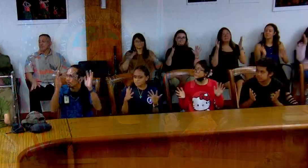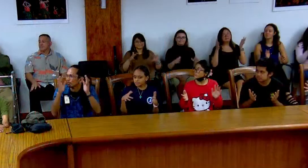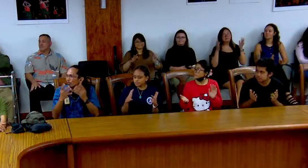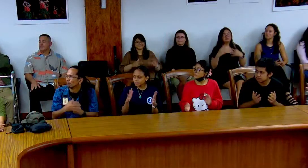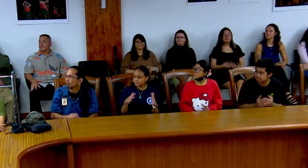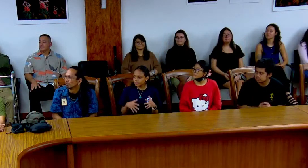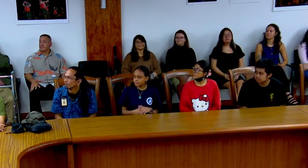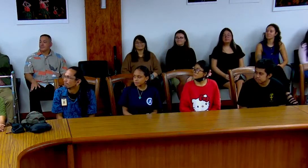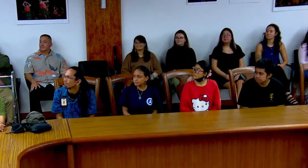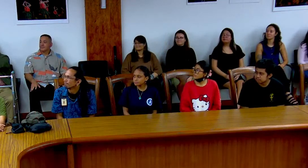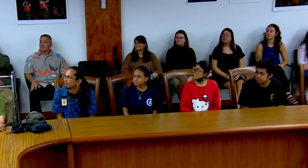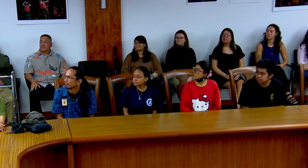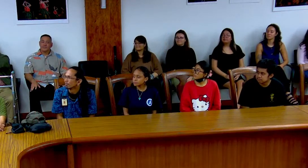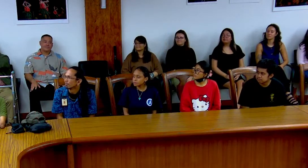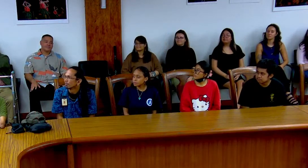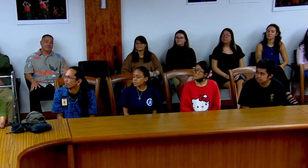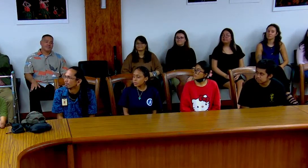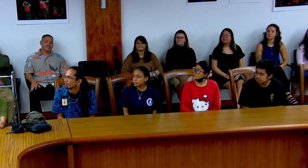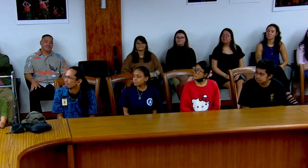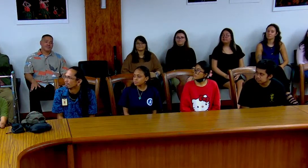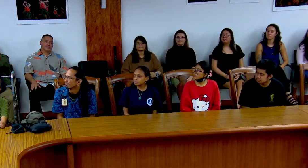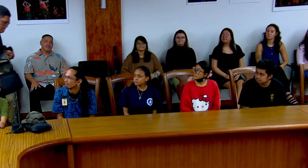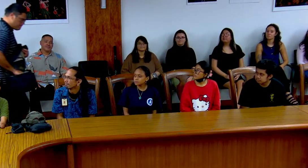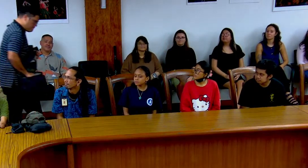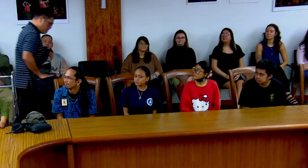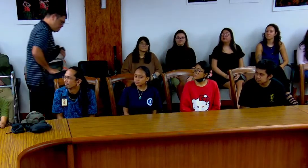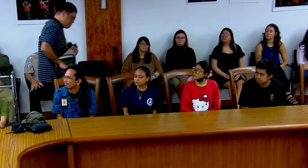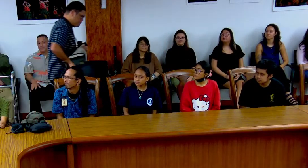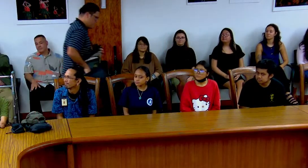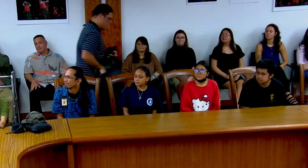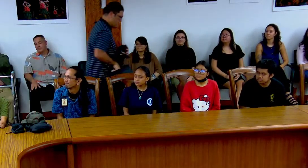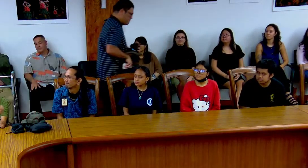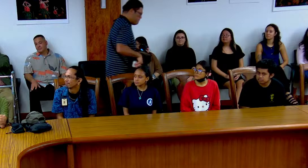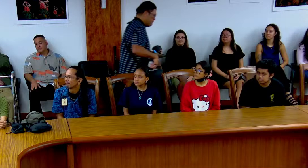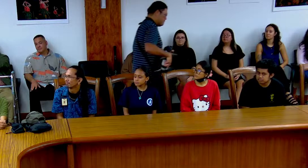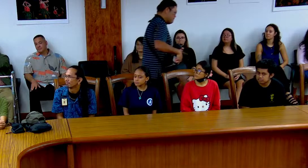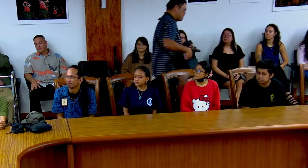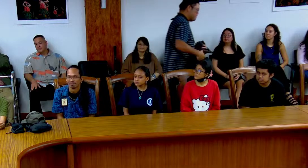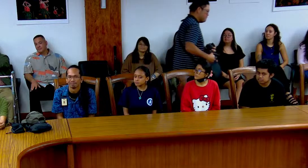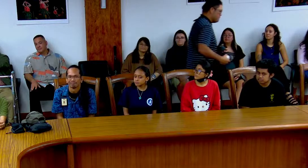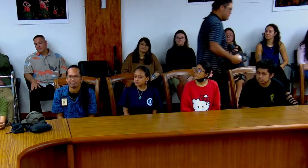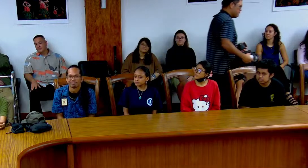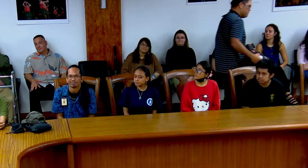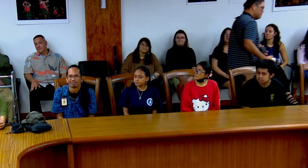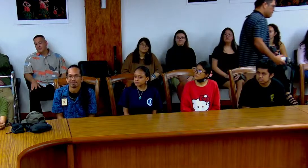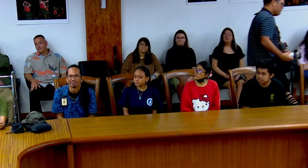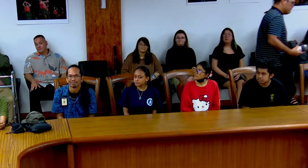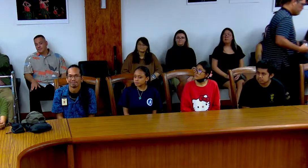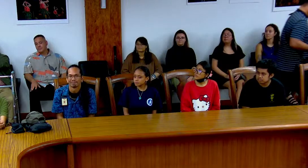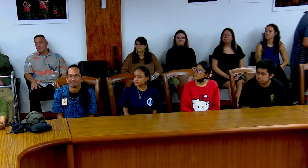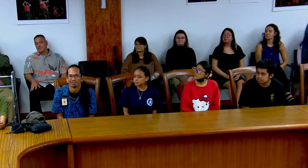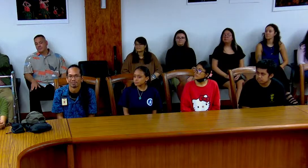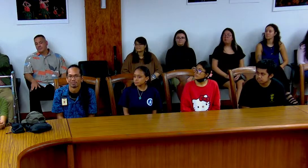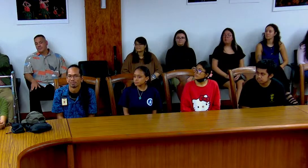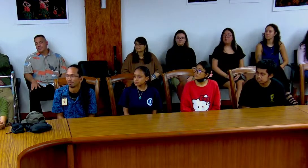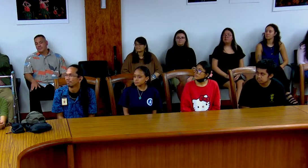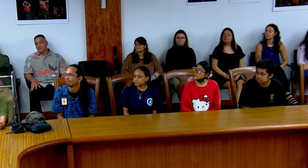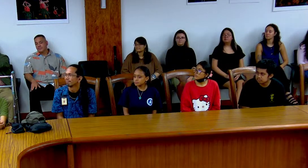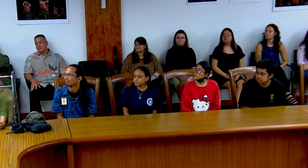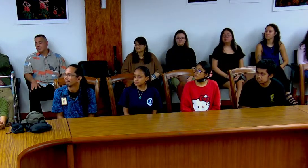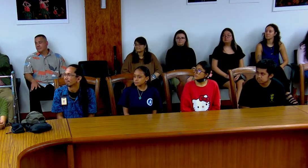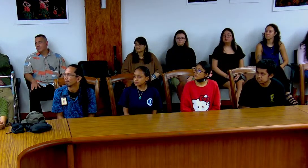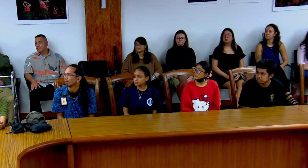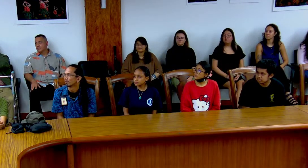in our community. Mr. Fred, he's right here. He works for the Naval Hospital. He works under the federal